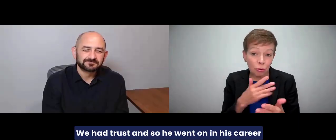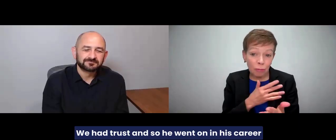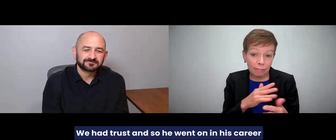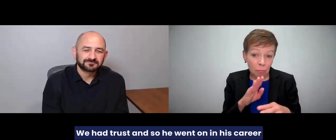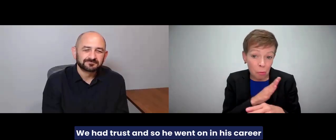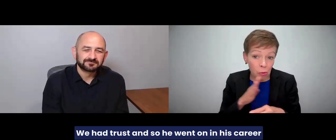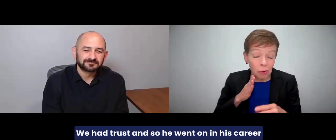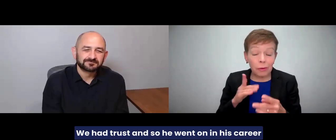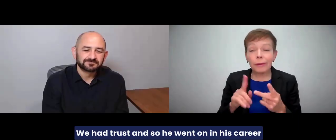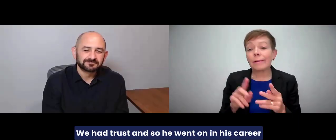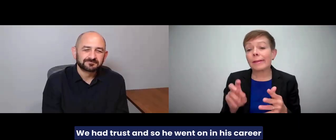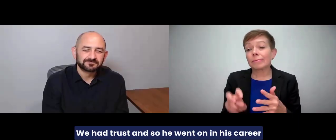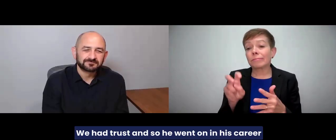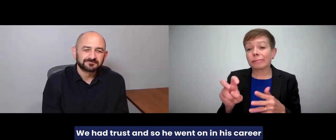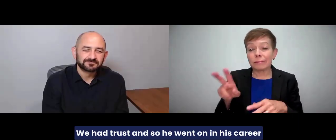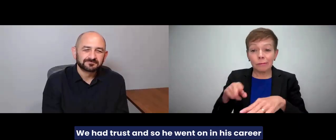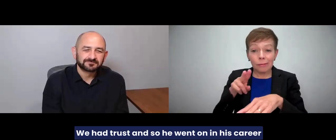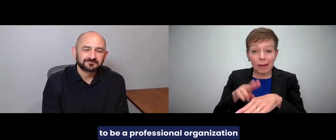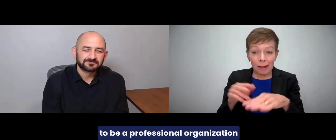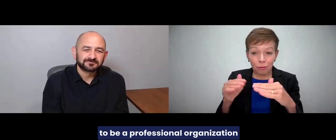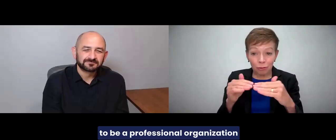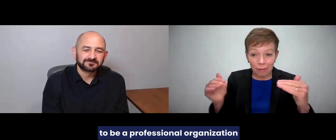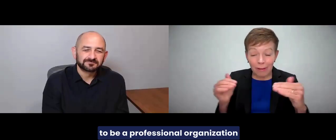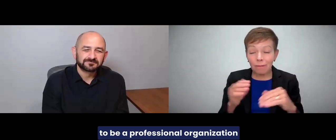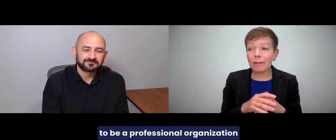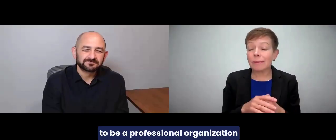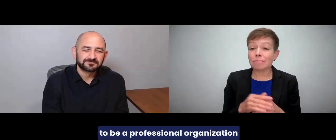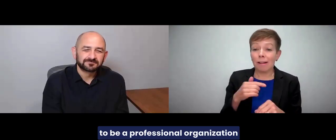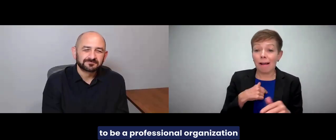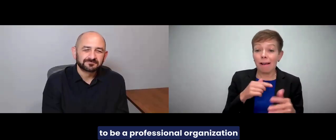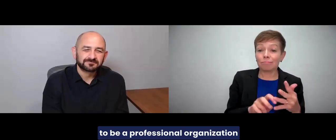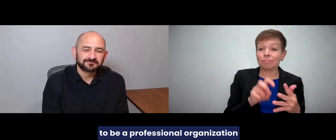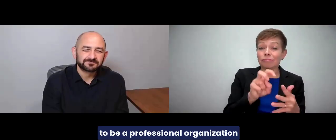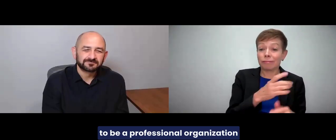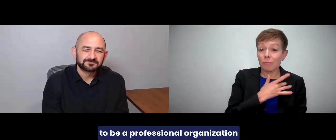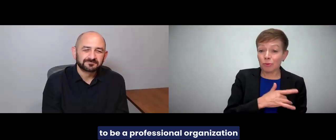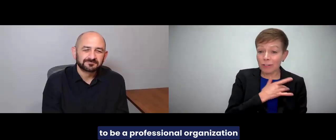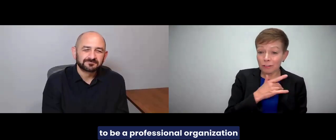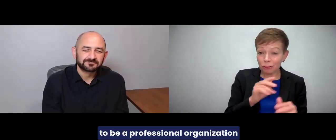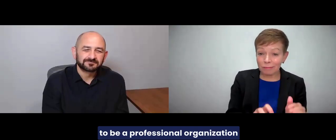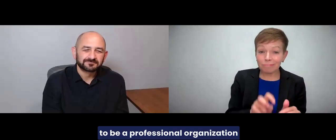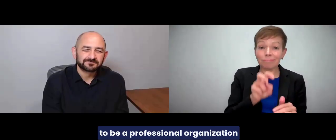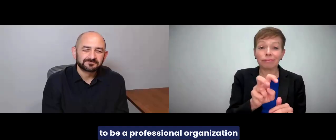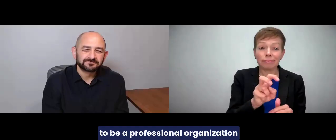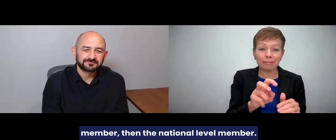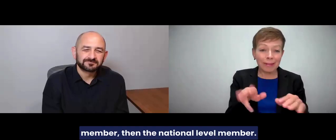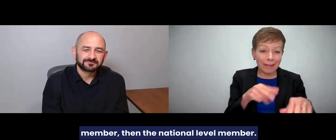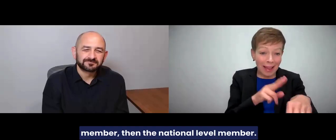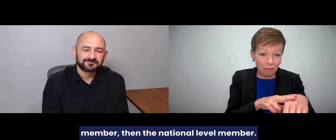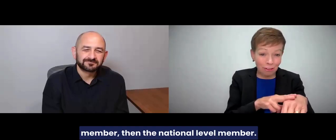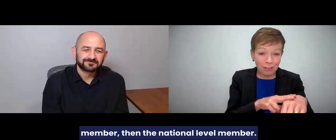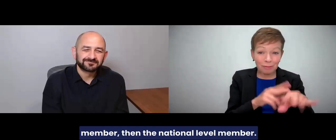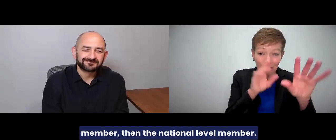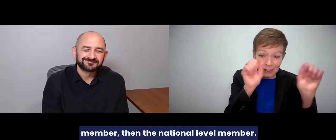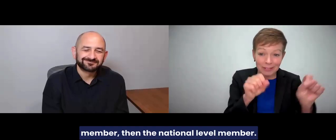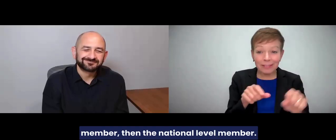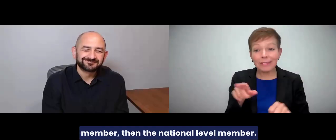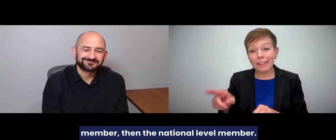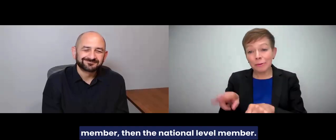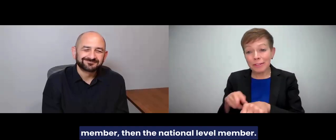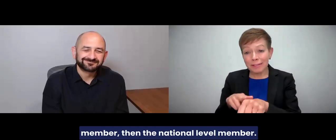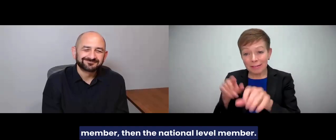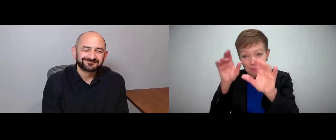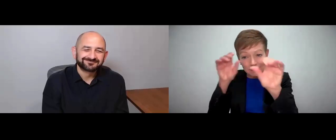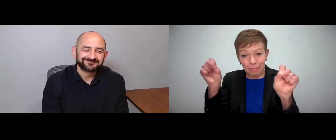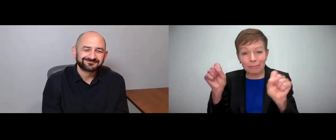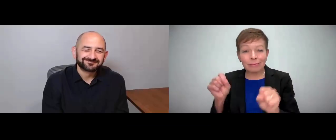so he went on in his career to be a professional organization member, then the national